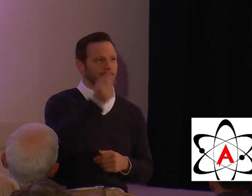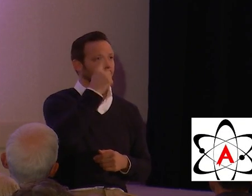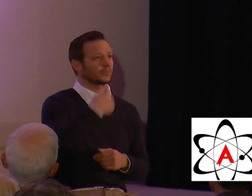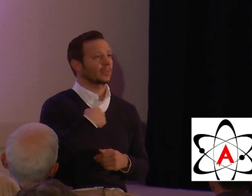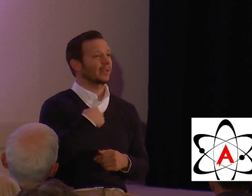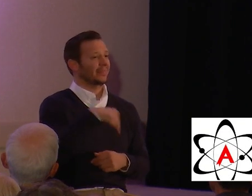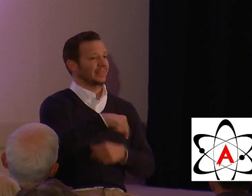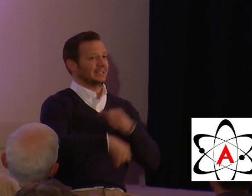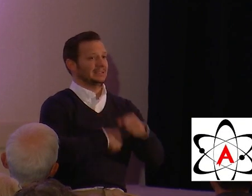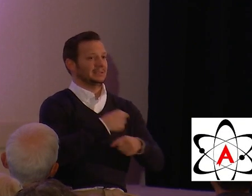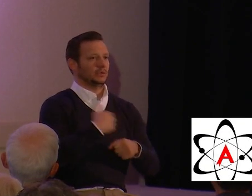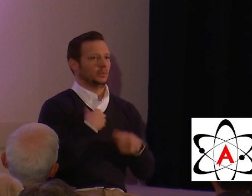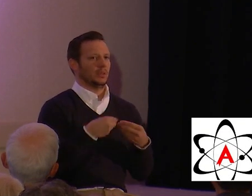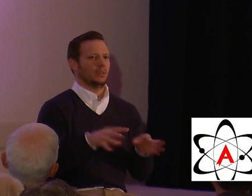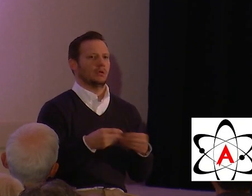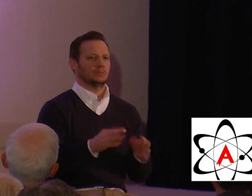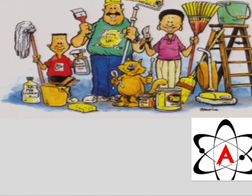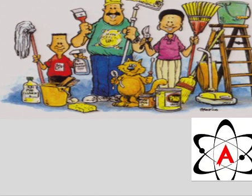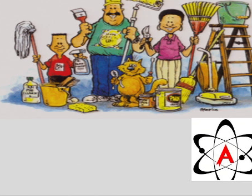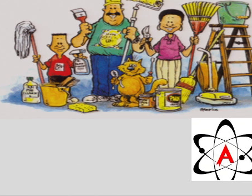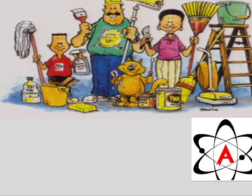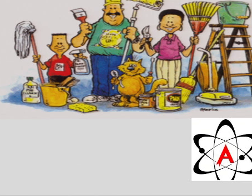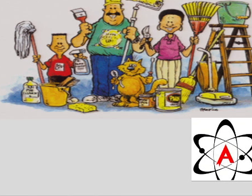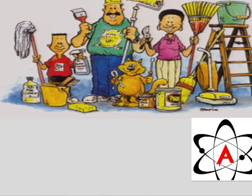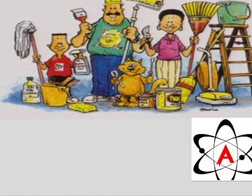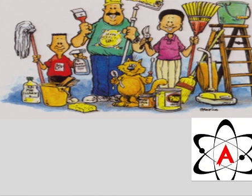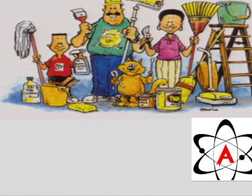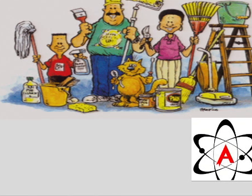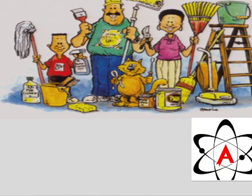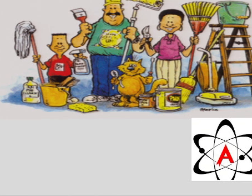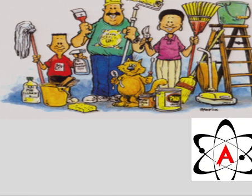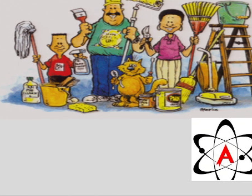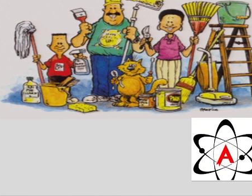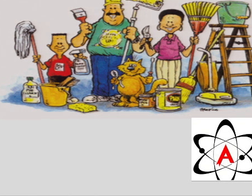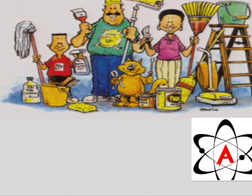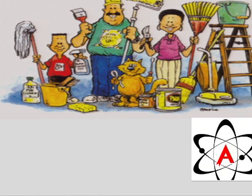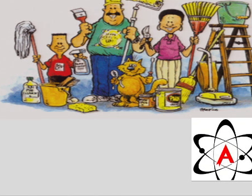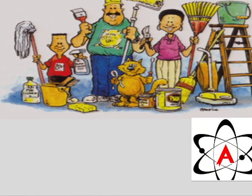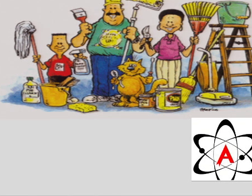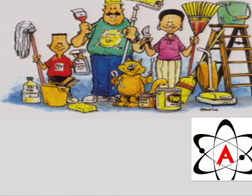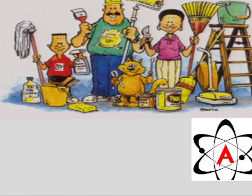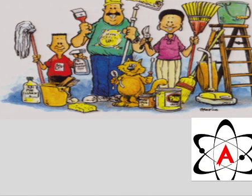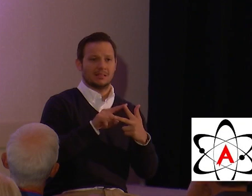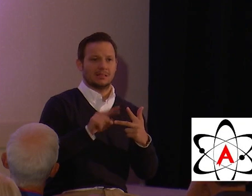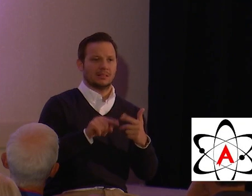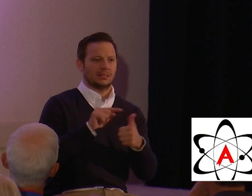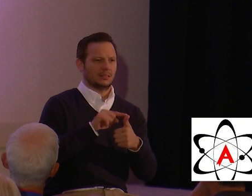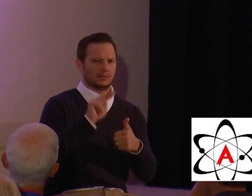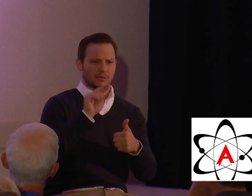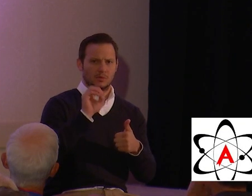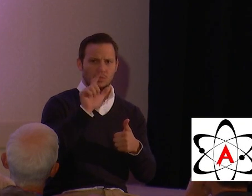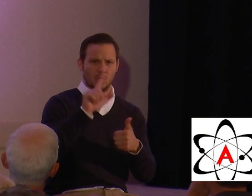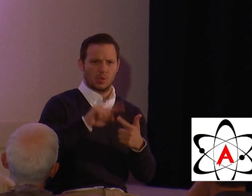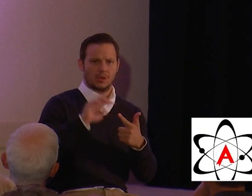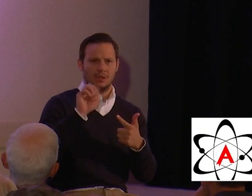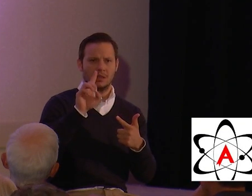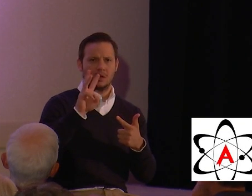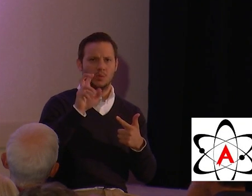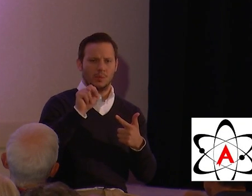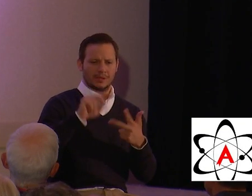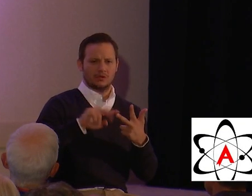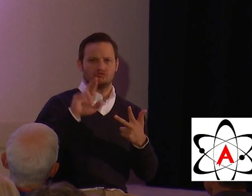people this year. It's been a hard year. We lost three people. We lost Noel, we lost Edwin, and we lost